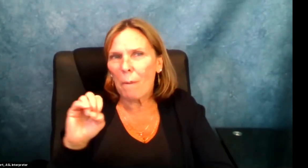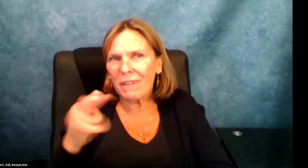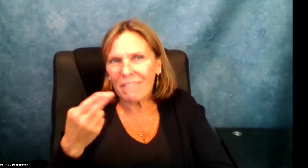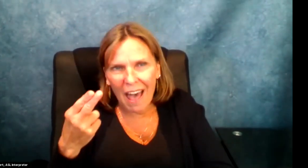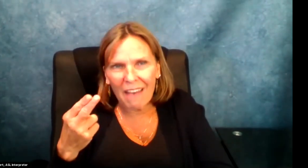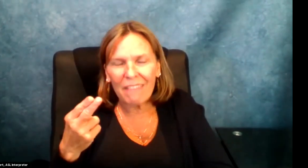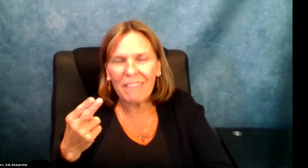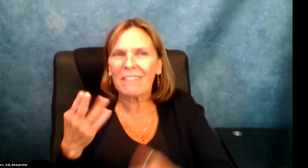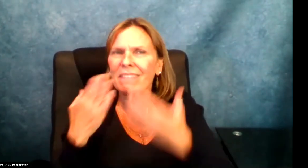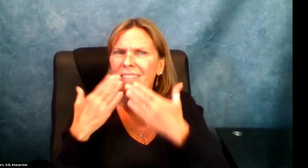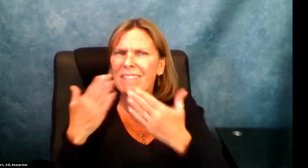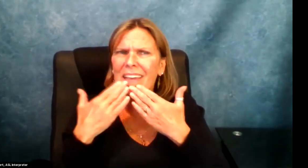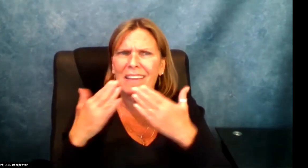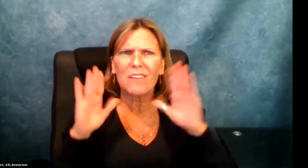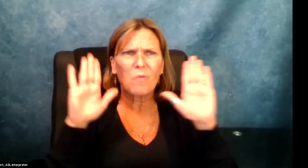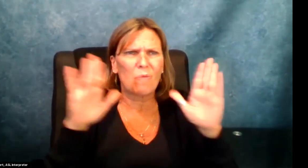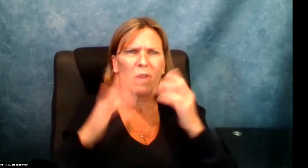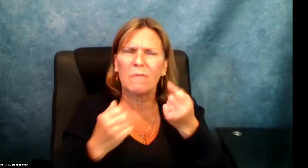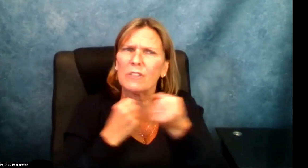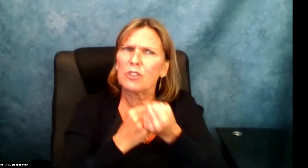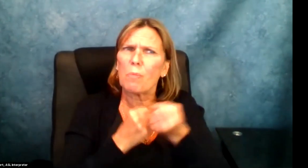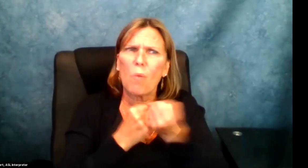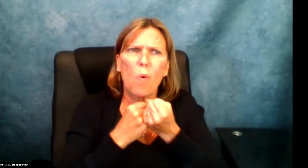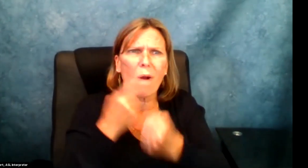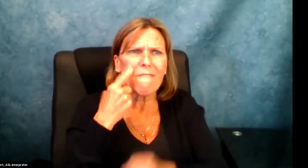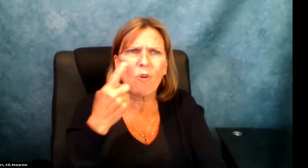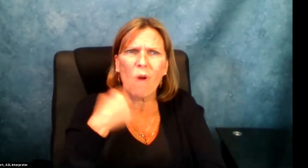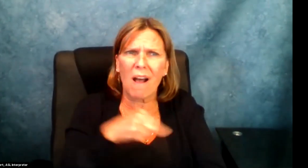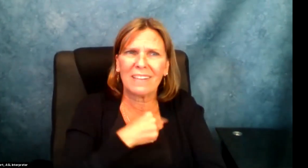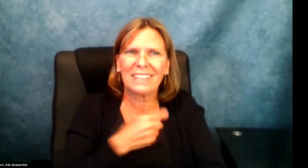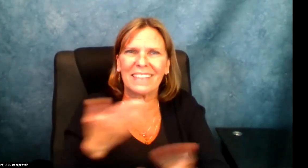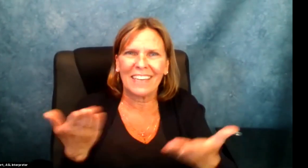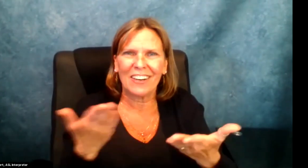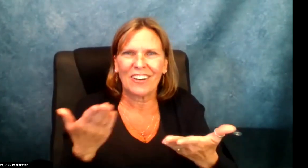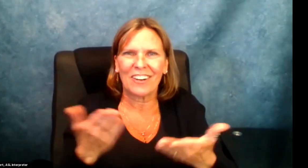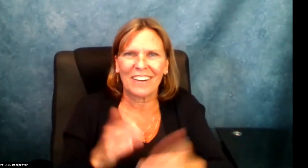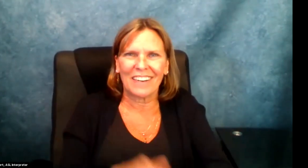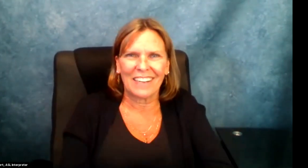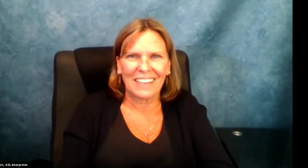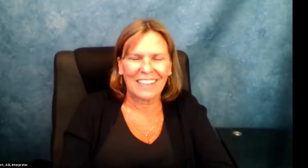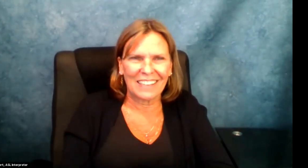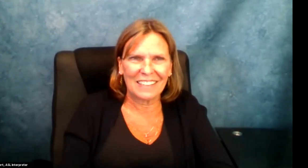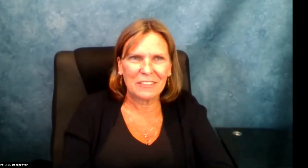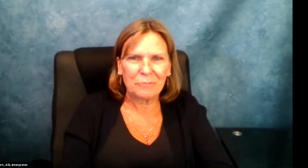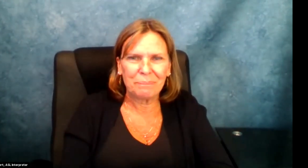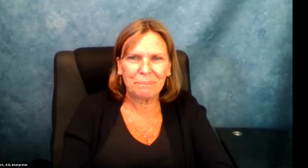been remarkable support for us over here in Caledonia County.